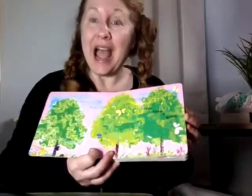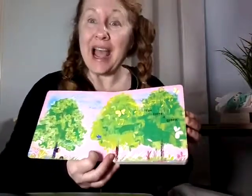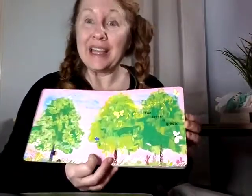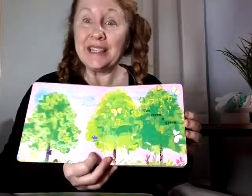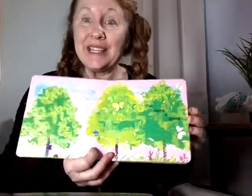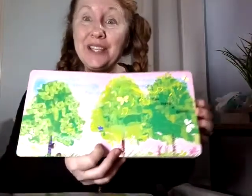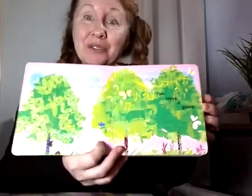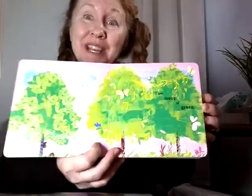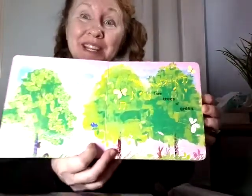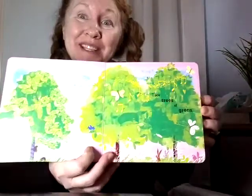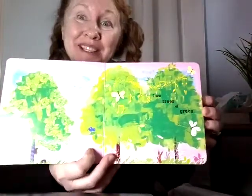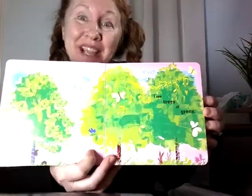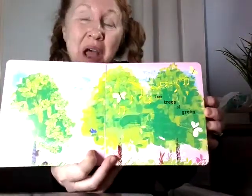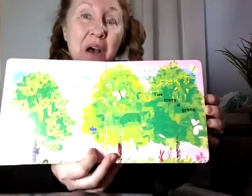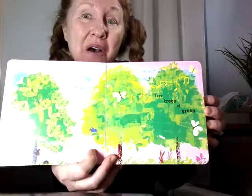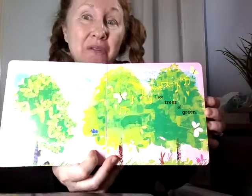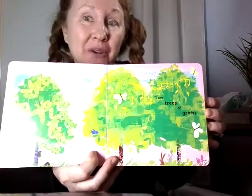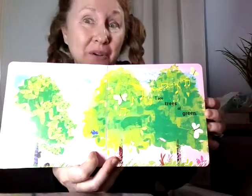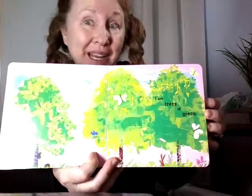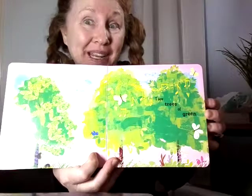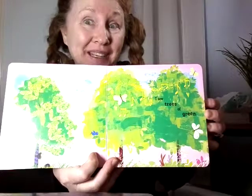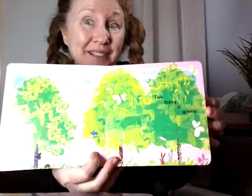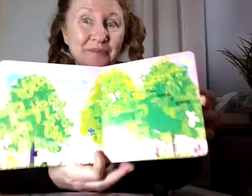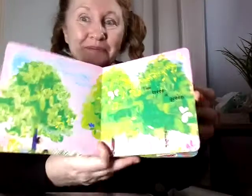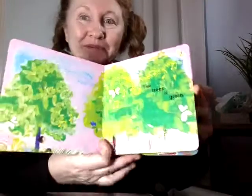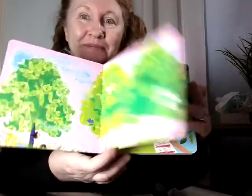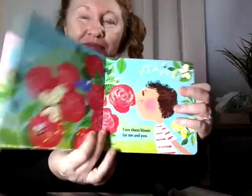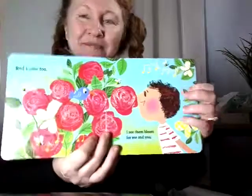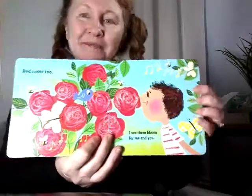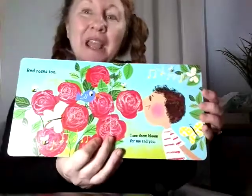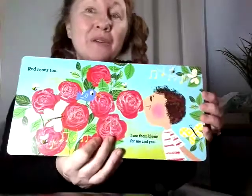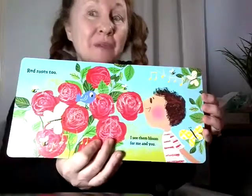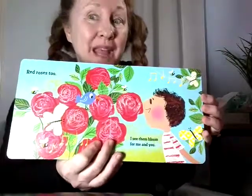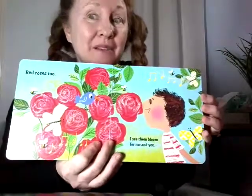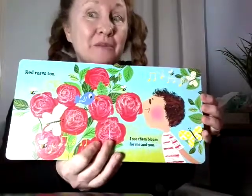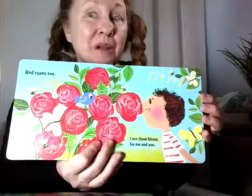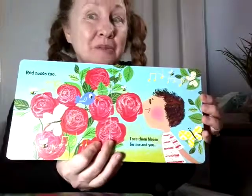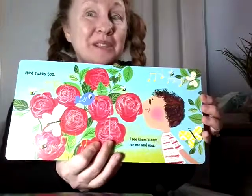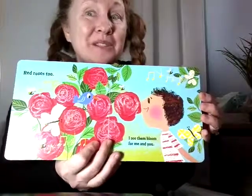I see trees of green, red roses